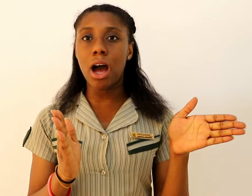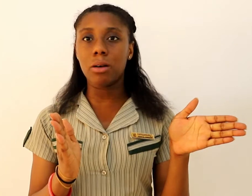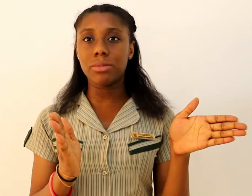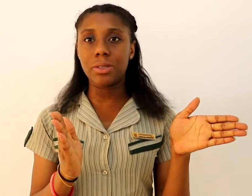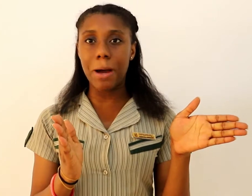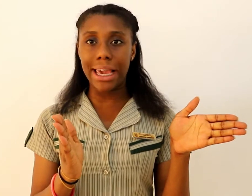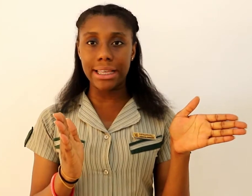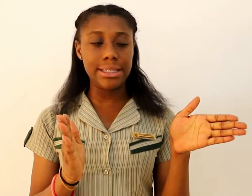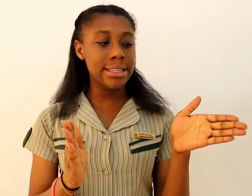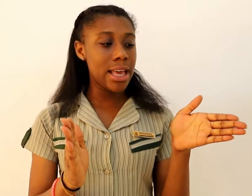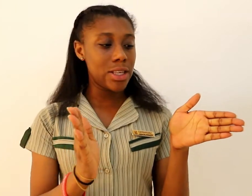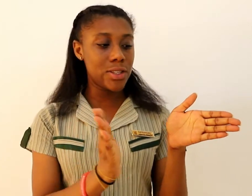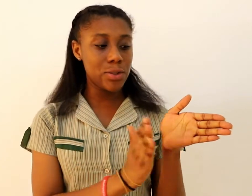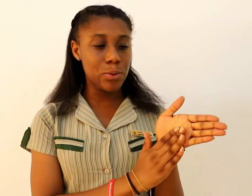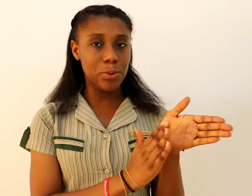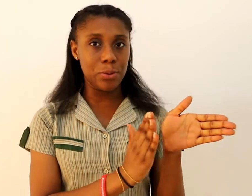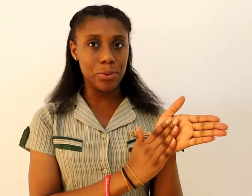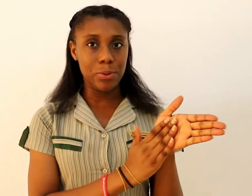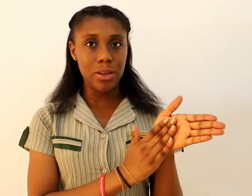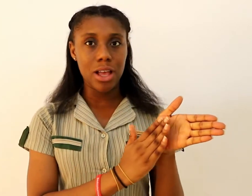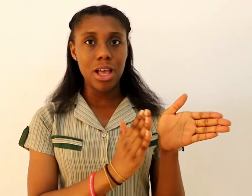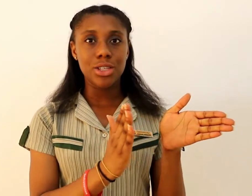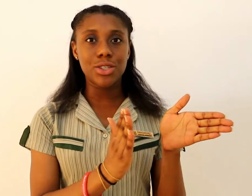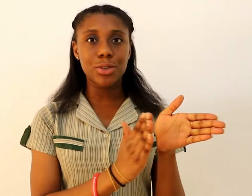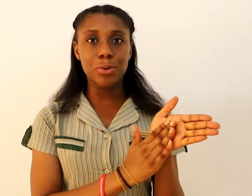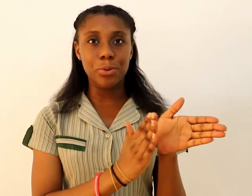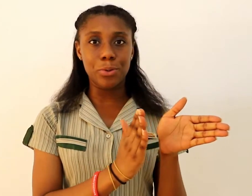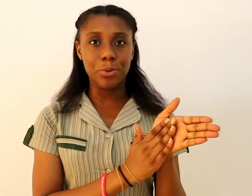palm twice. School, school,